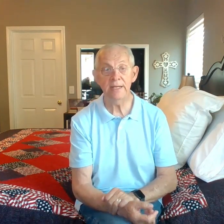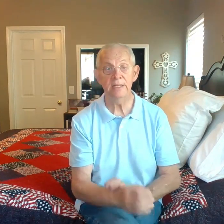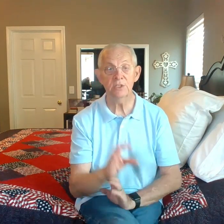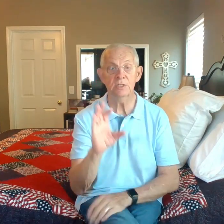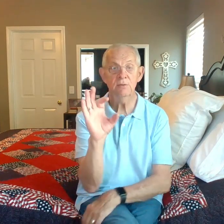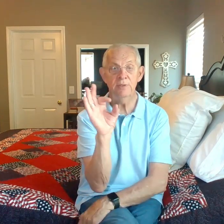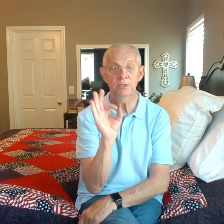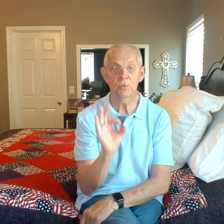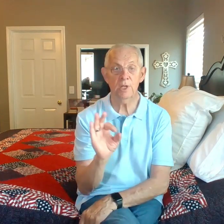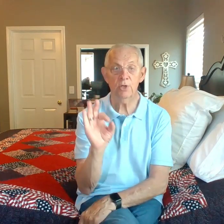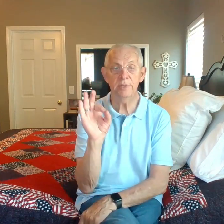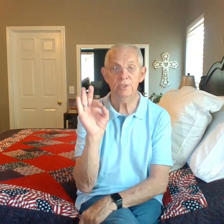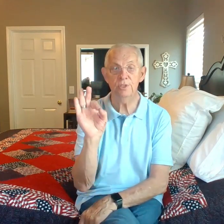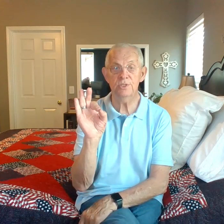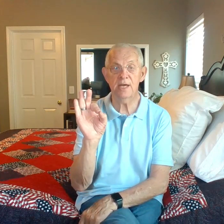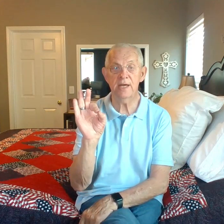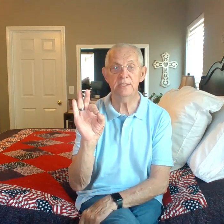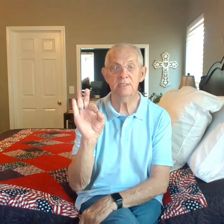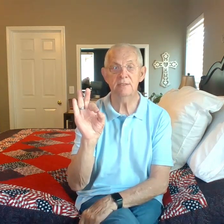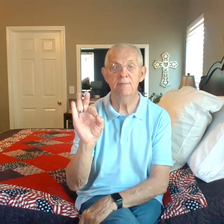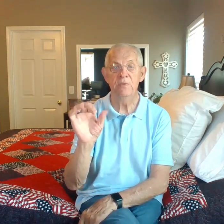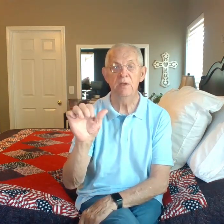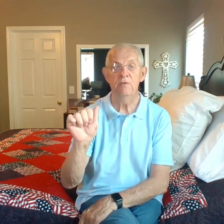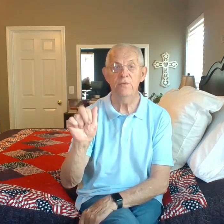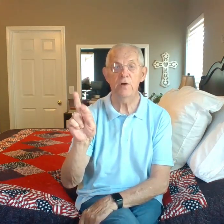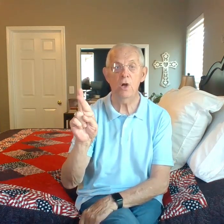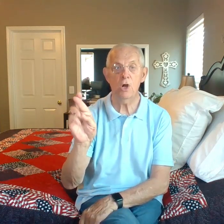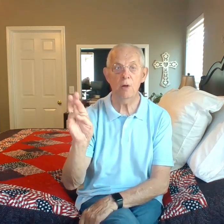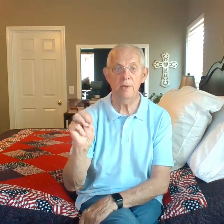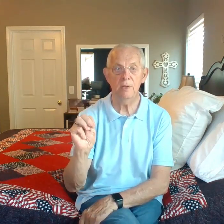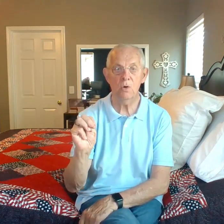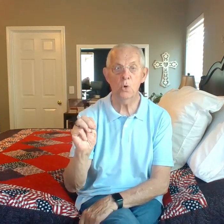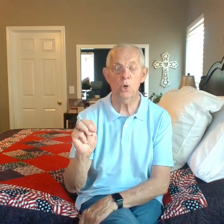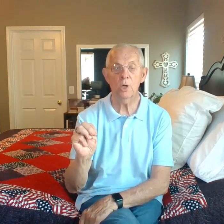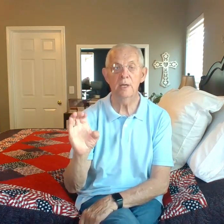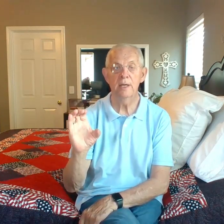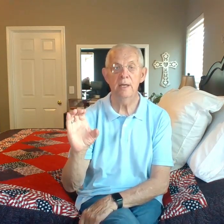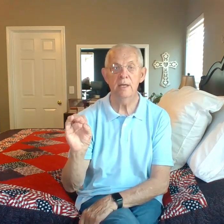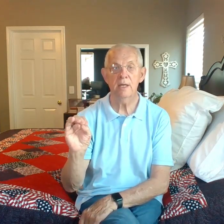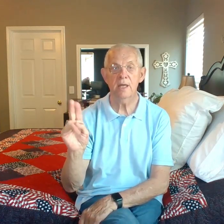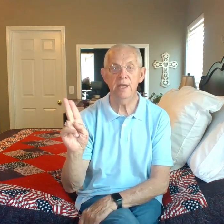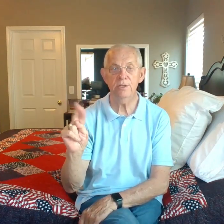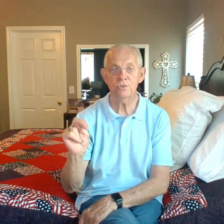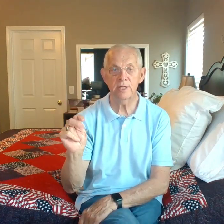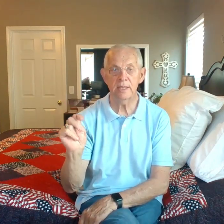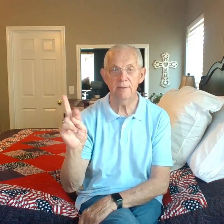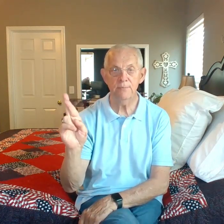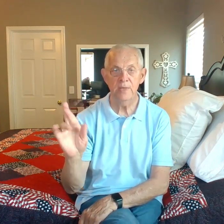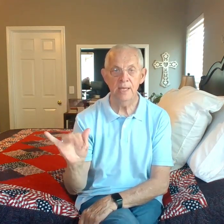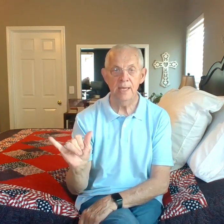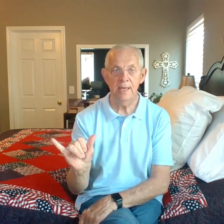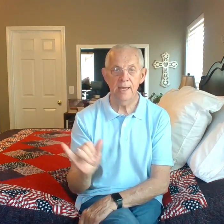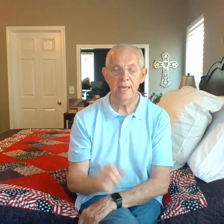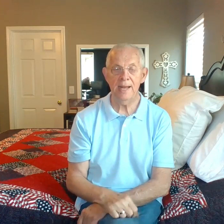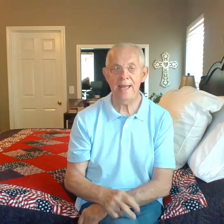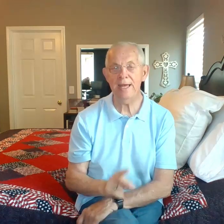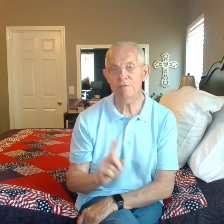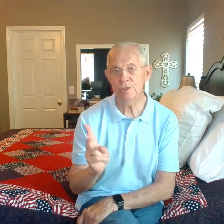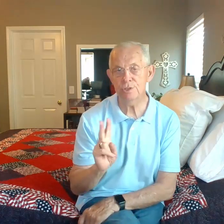is, there's really going to be two signs, farm or country. And I have two signs